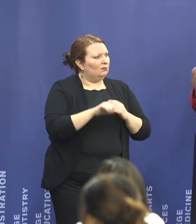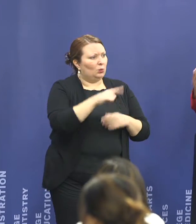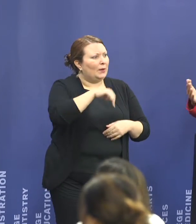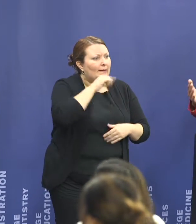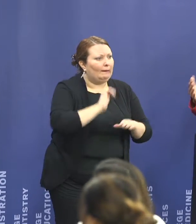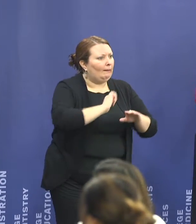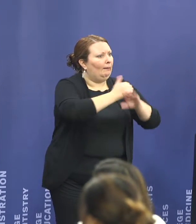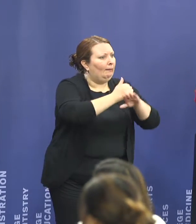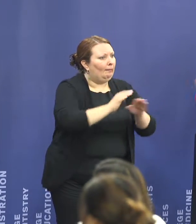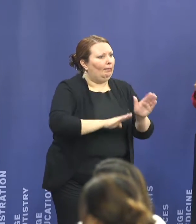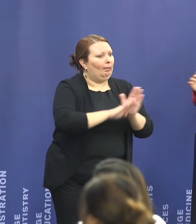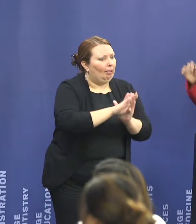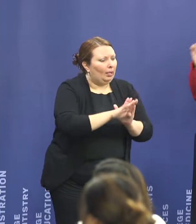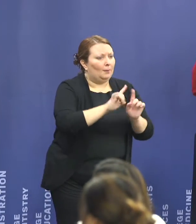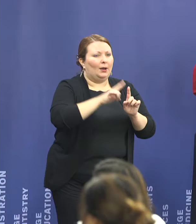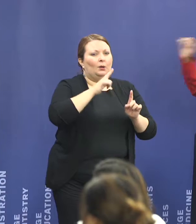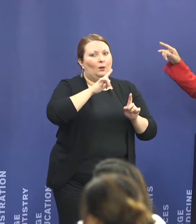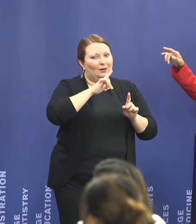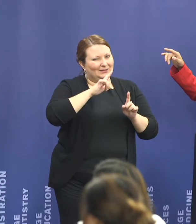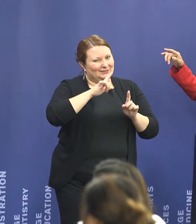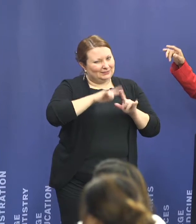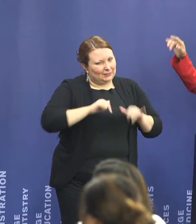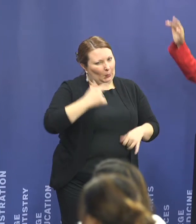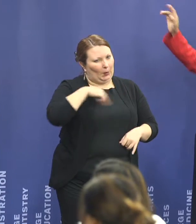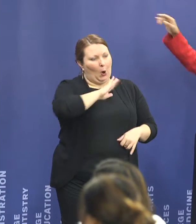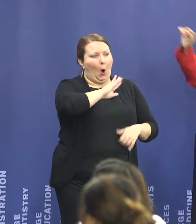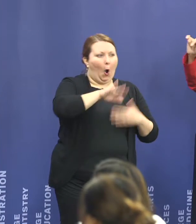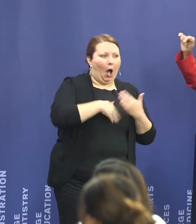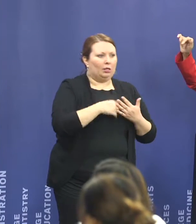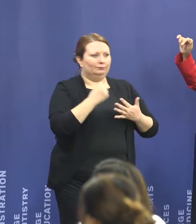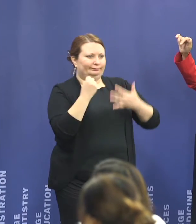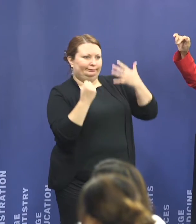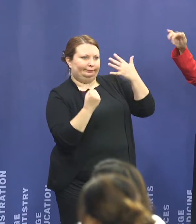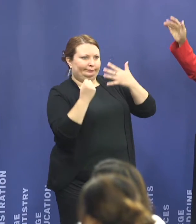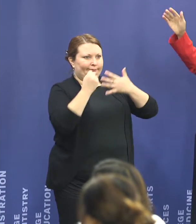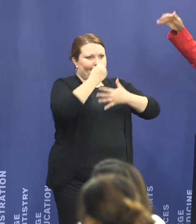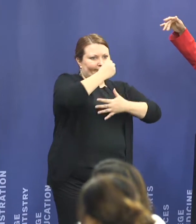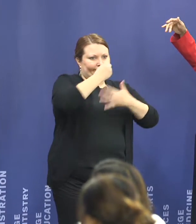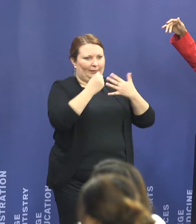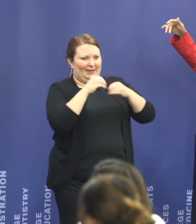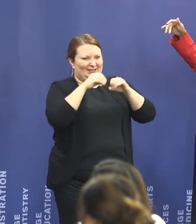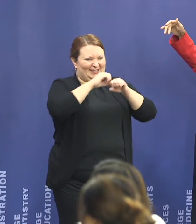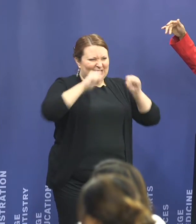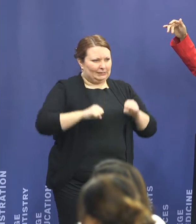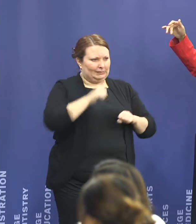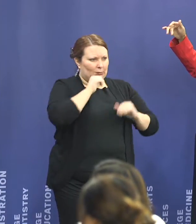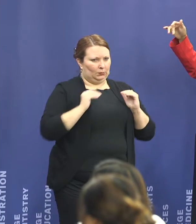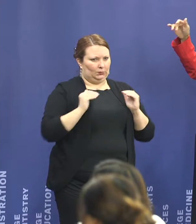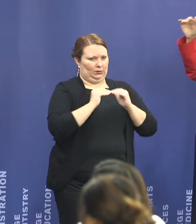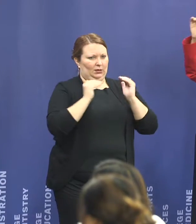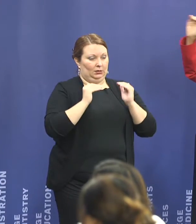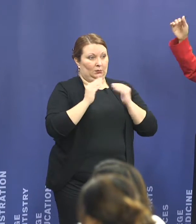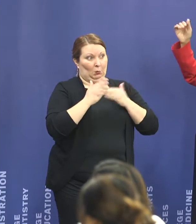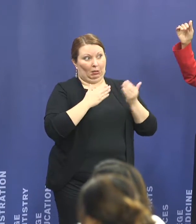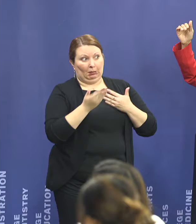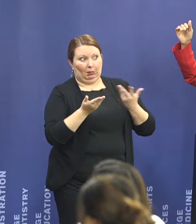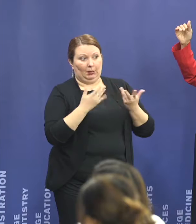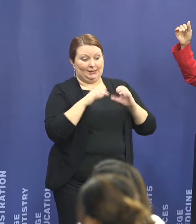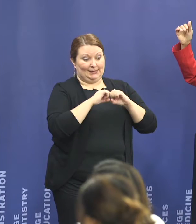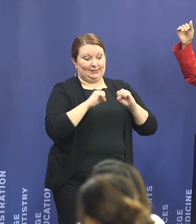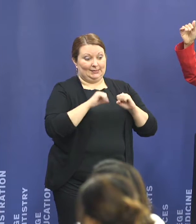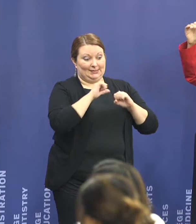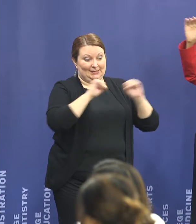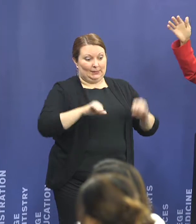us. However, we are all located in these systems of inequality, whether or not it is a system